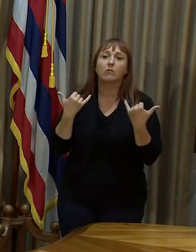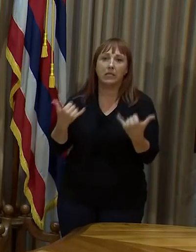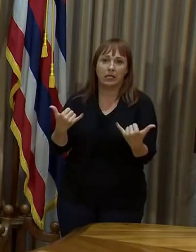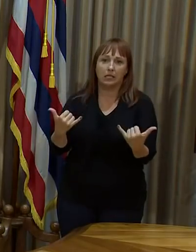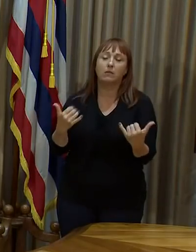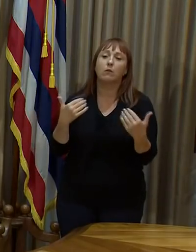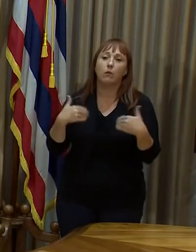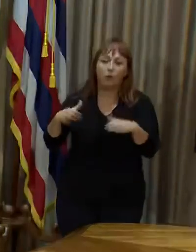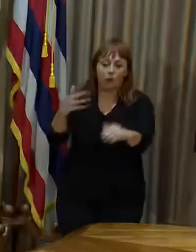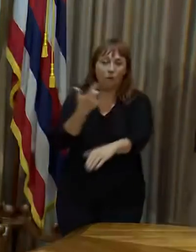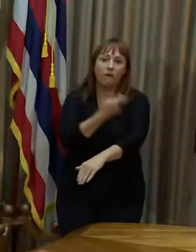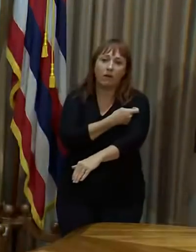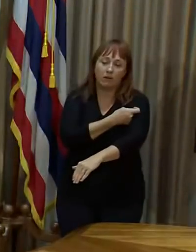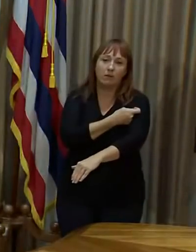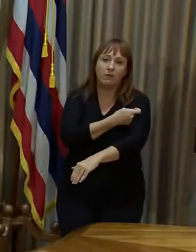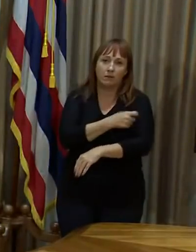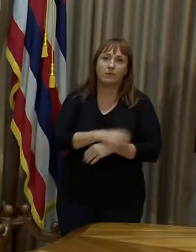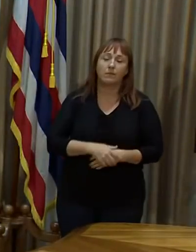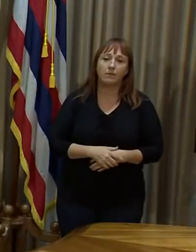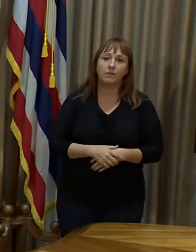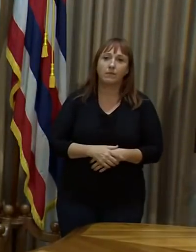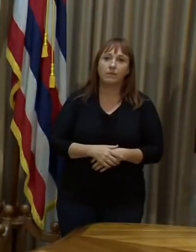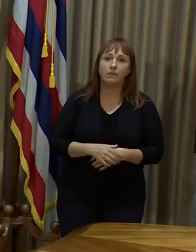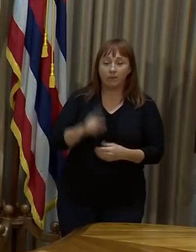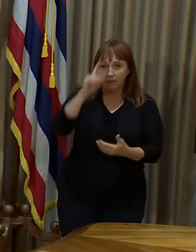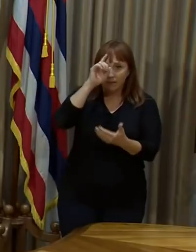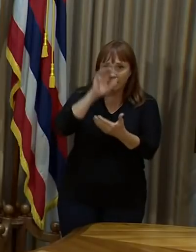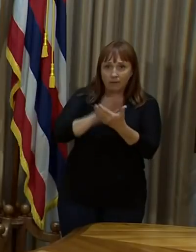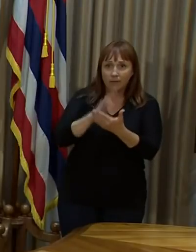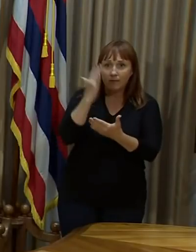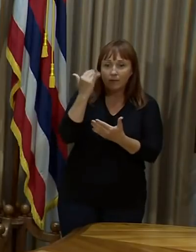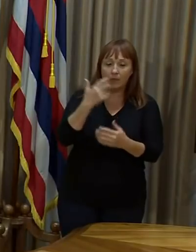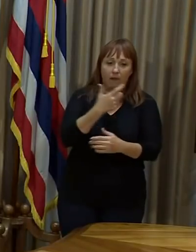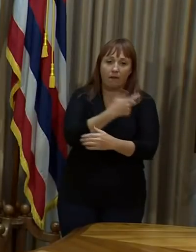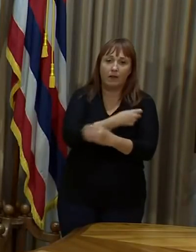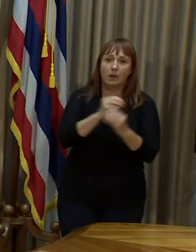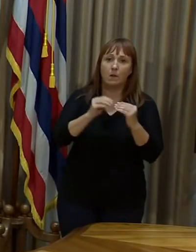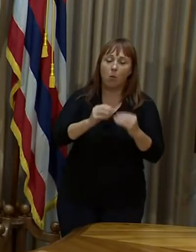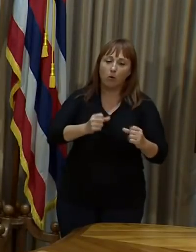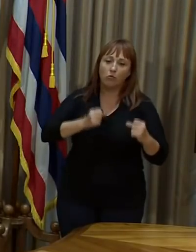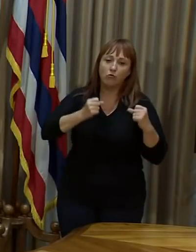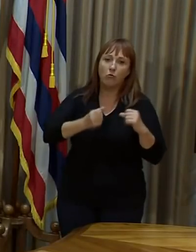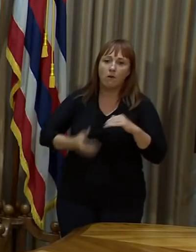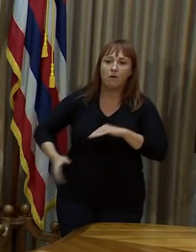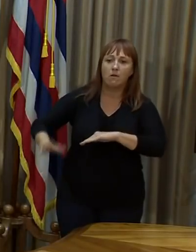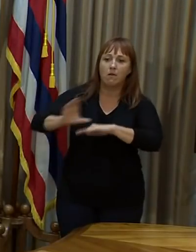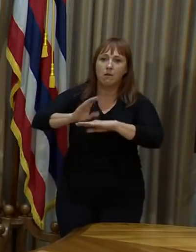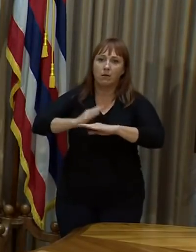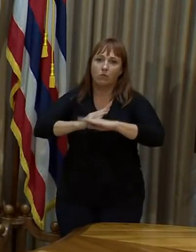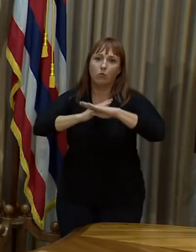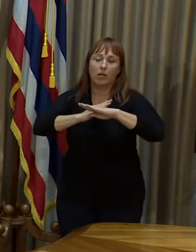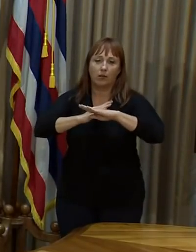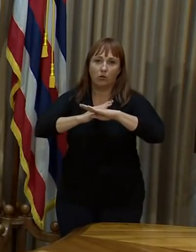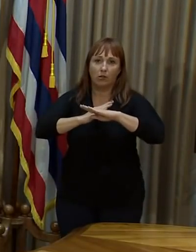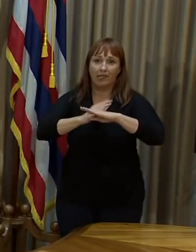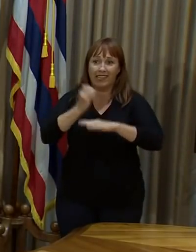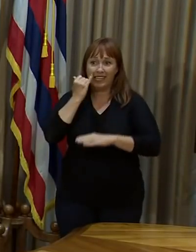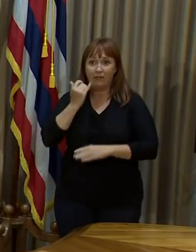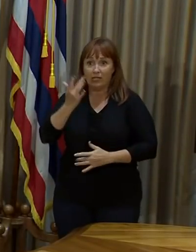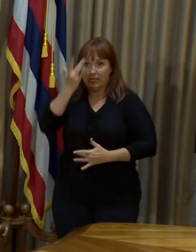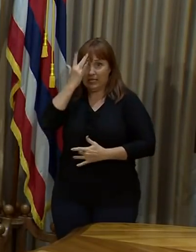believe that the vaccine can provide additional protections to those who have gotten COVID